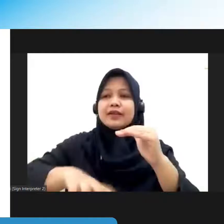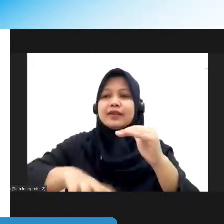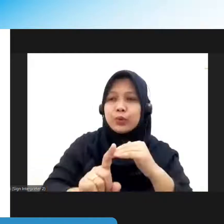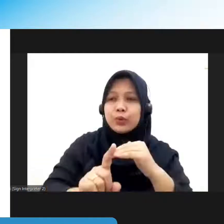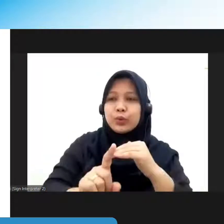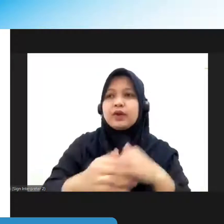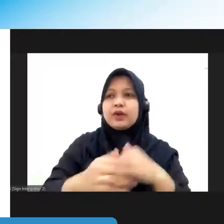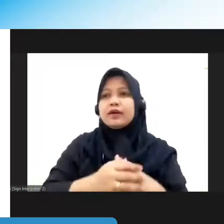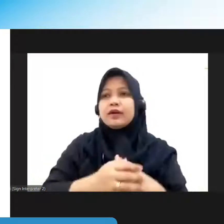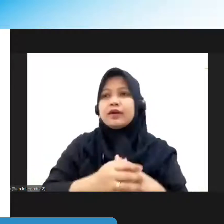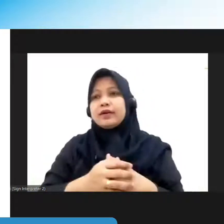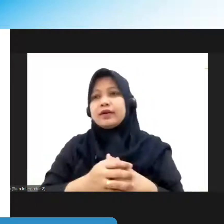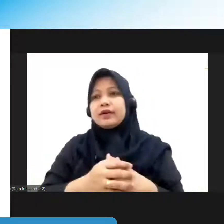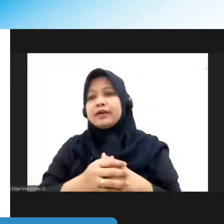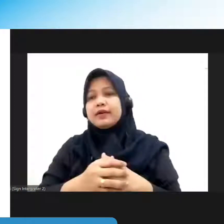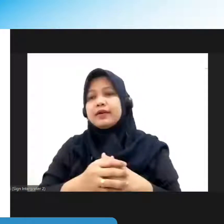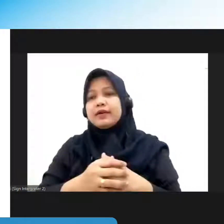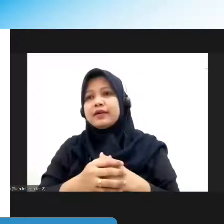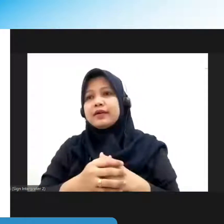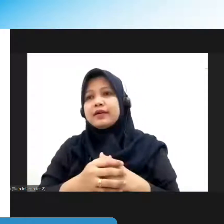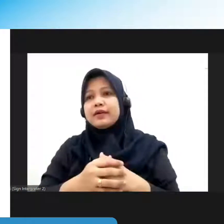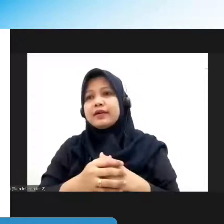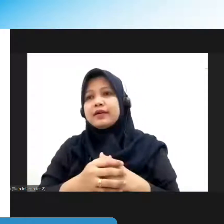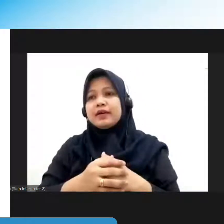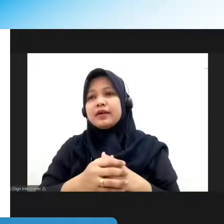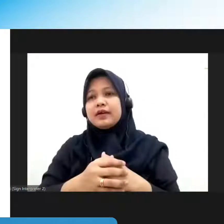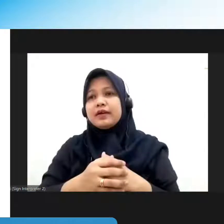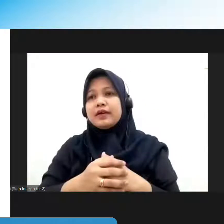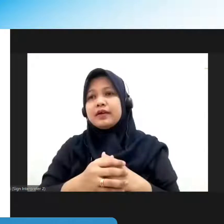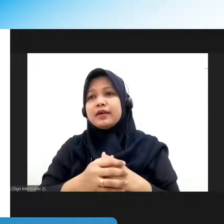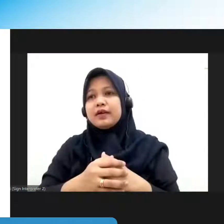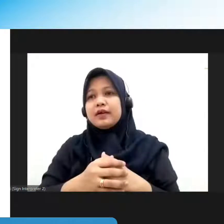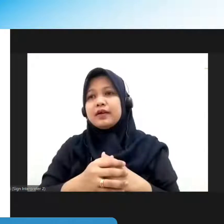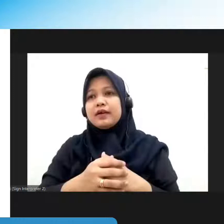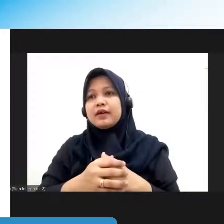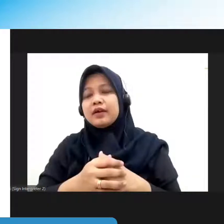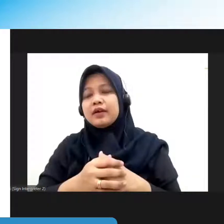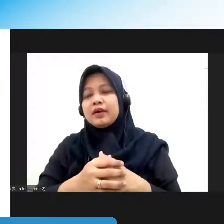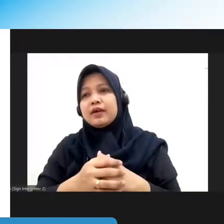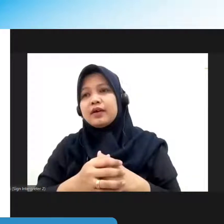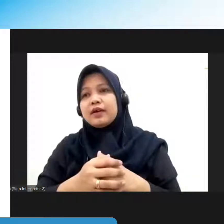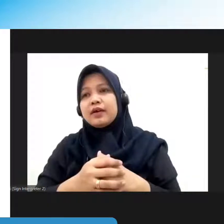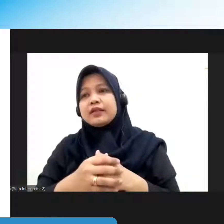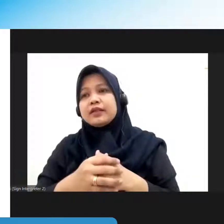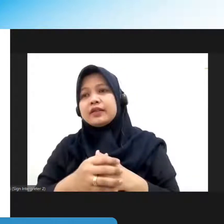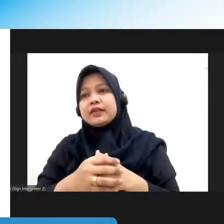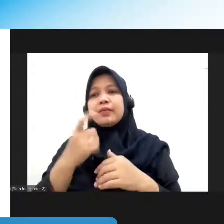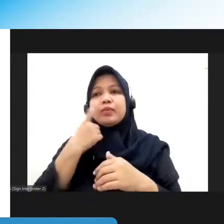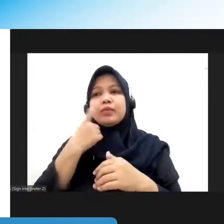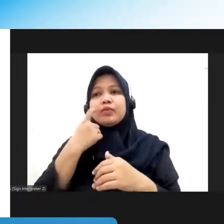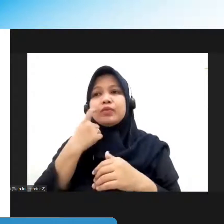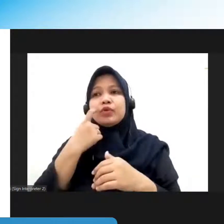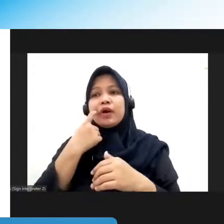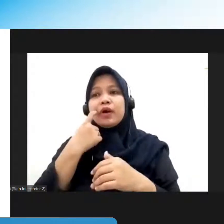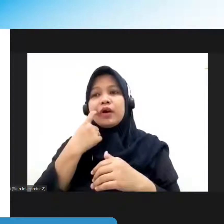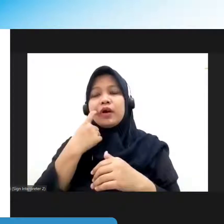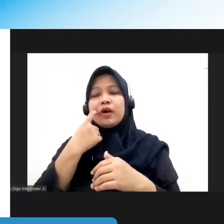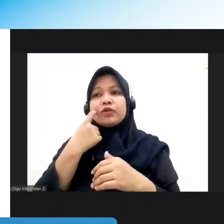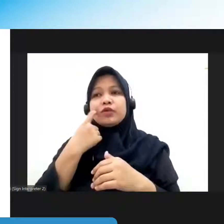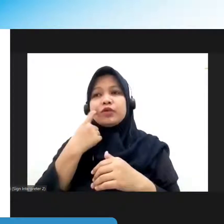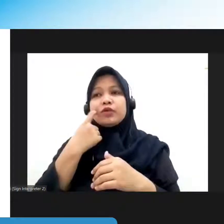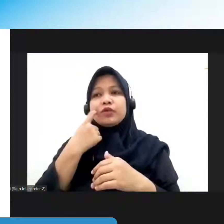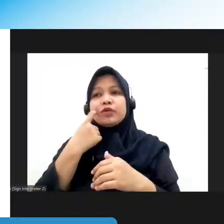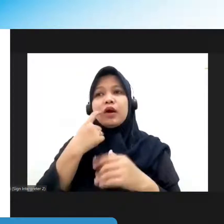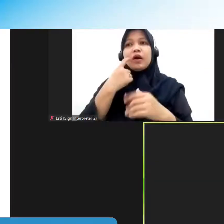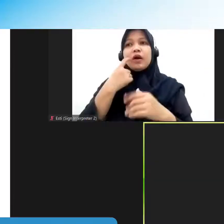of the kind of strategies which we are trying to adopt to respond to various emergencies.